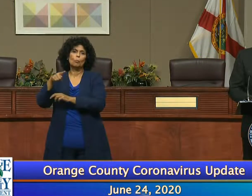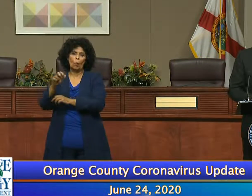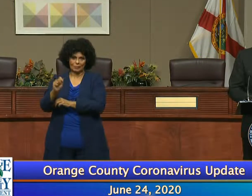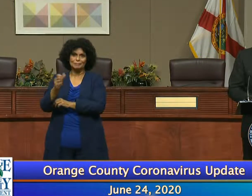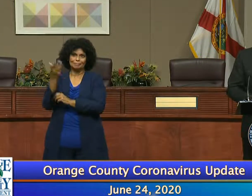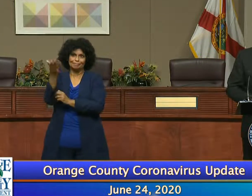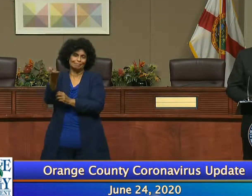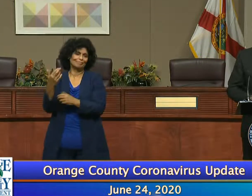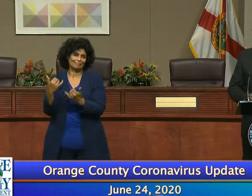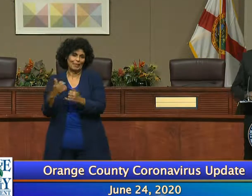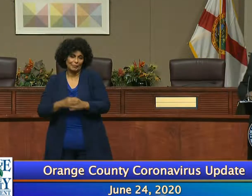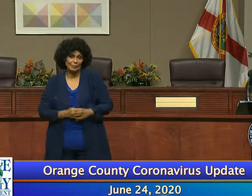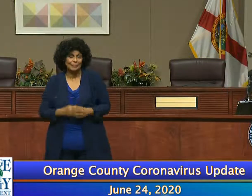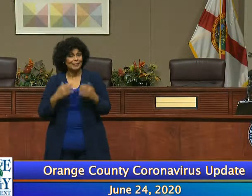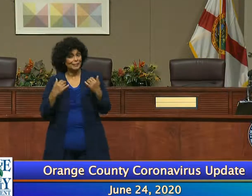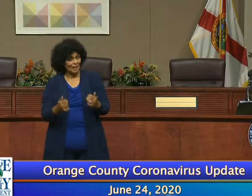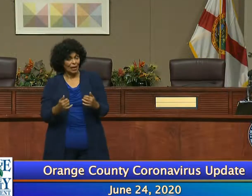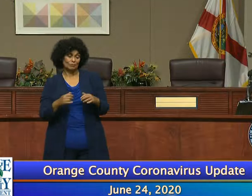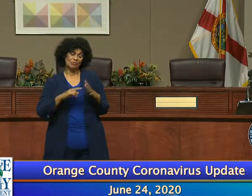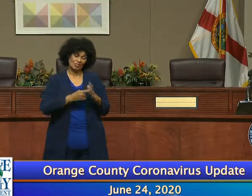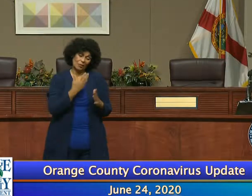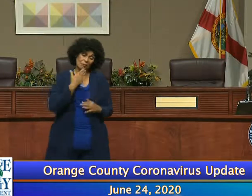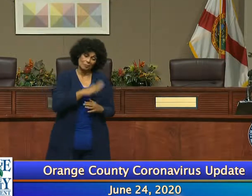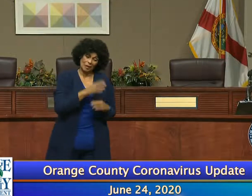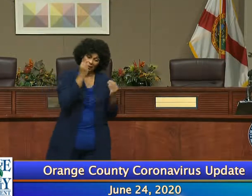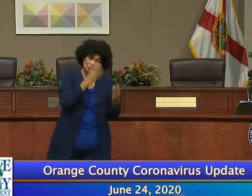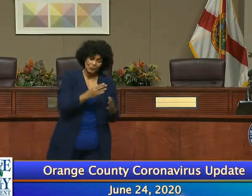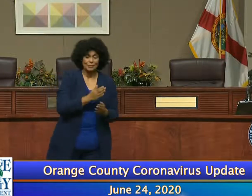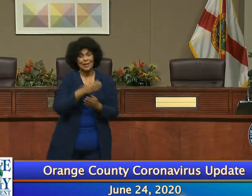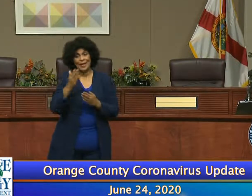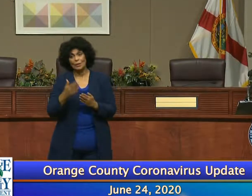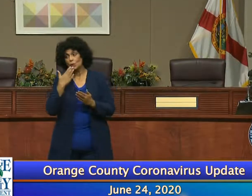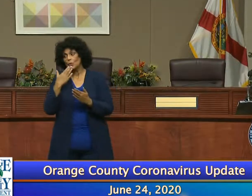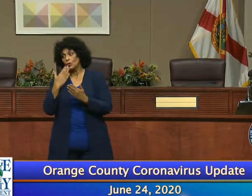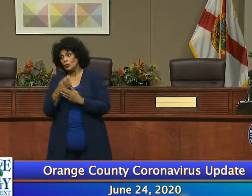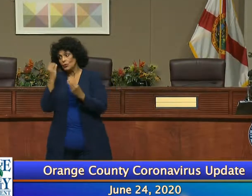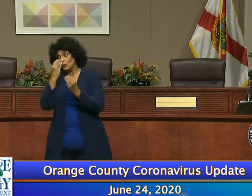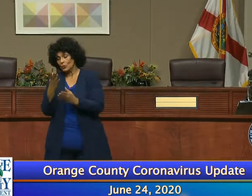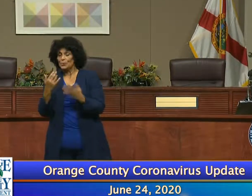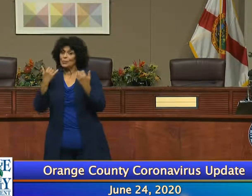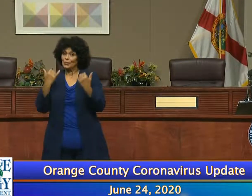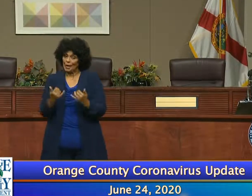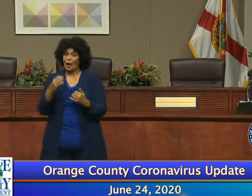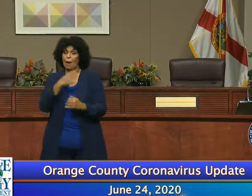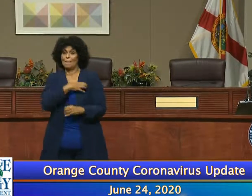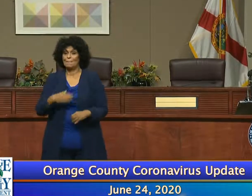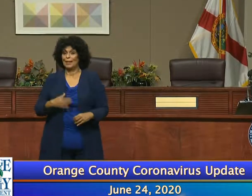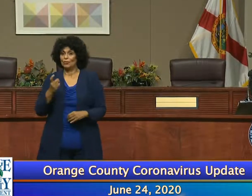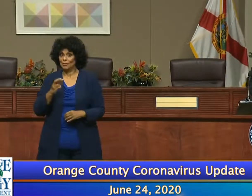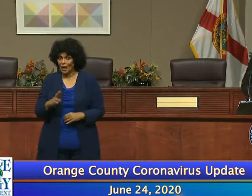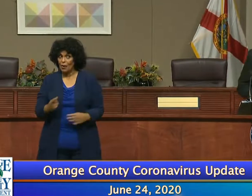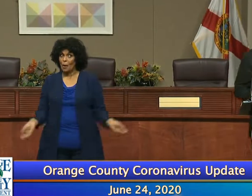the good news. And Mayor Dyer will continue with more news.